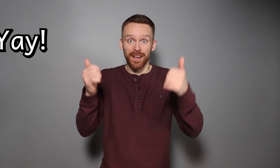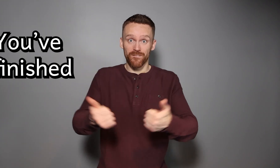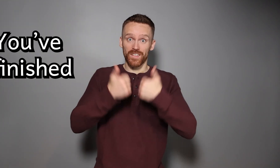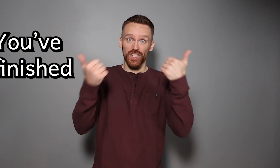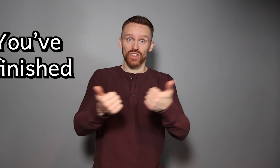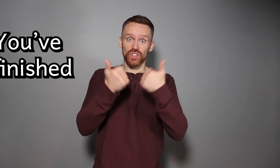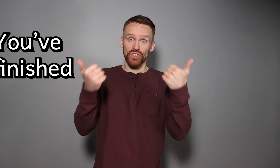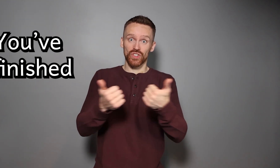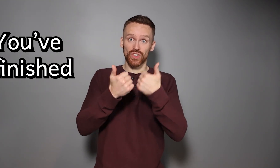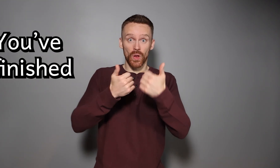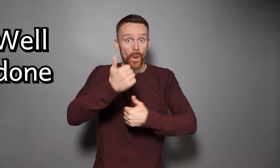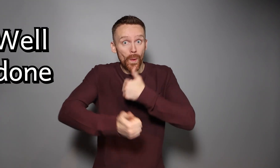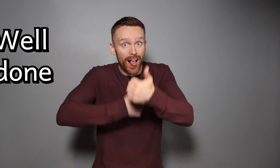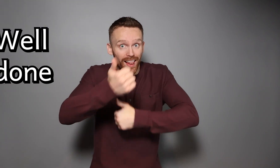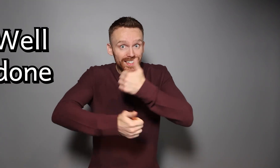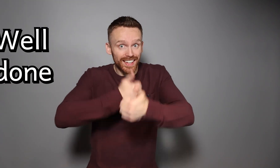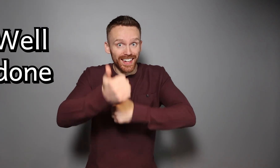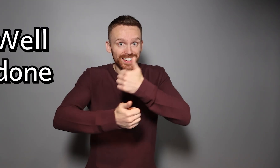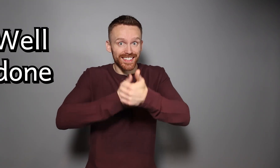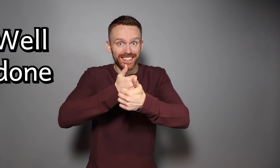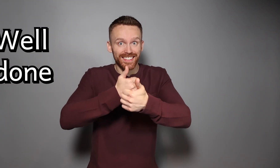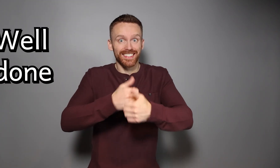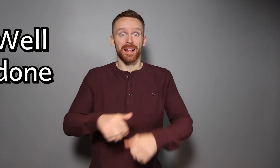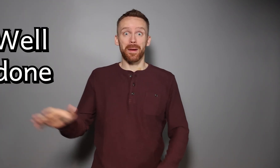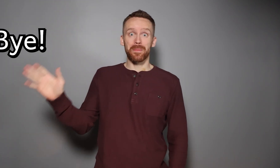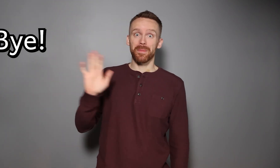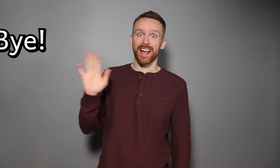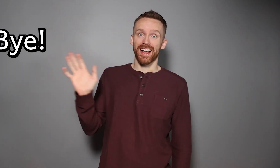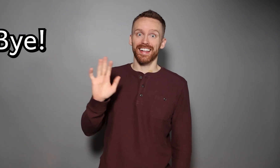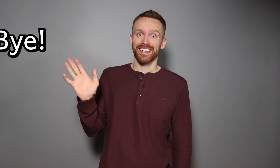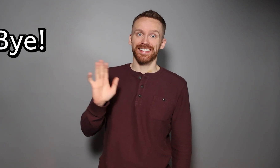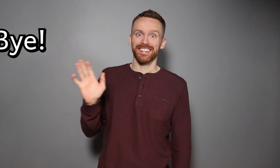You've finished. Well done. Bye.